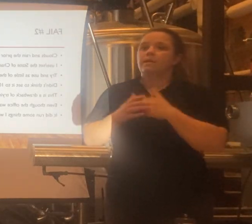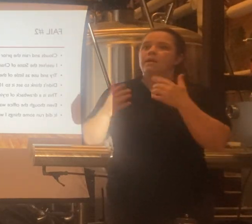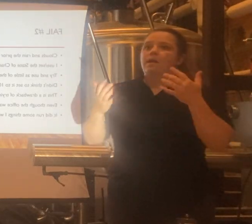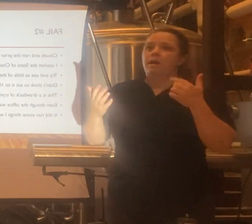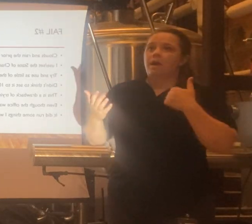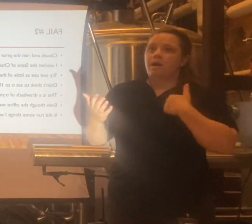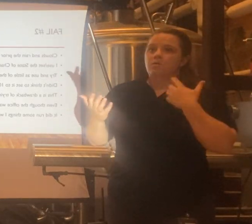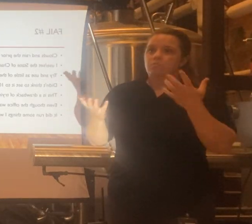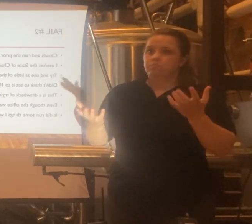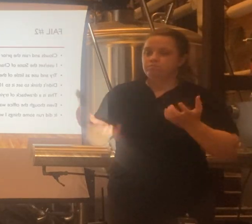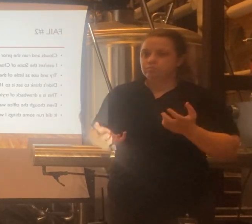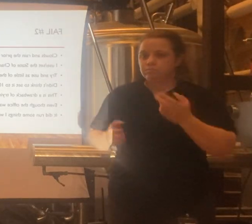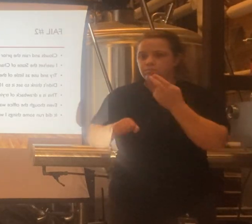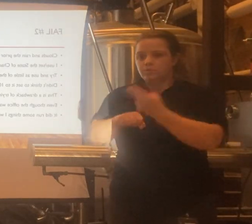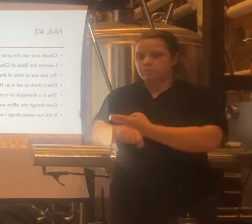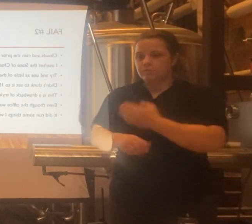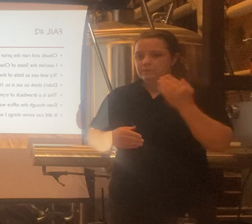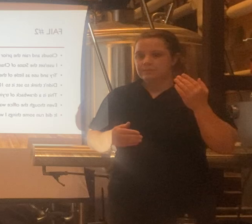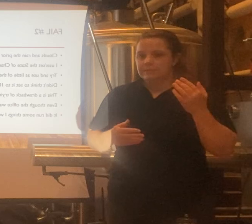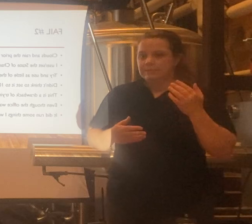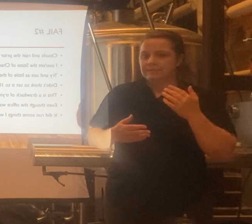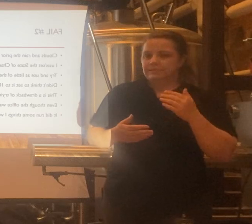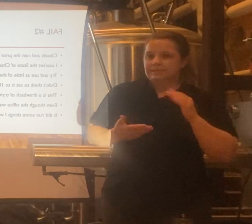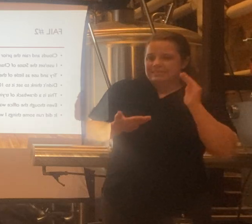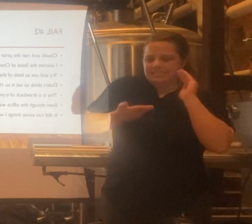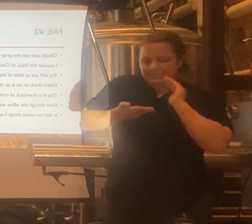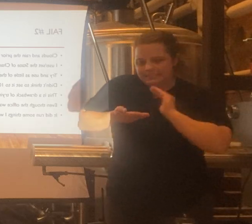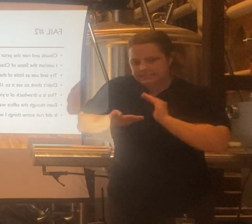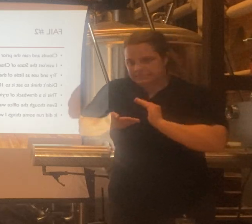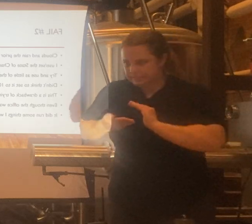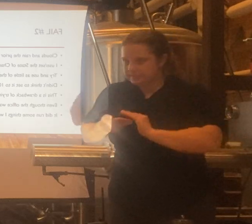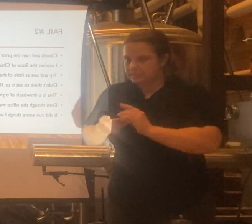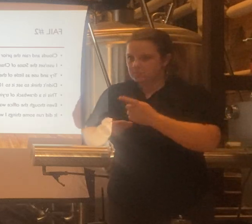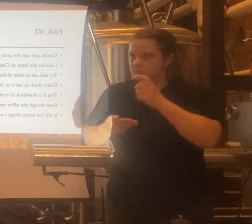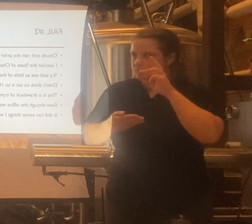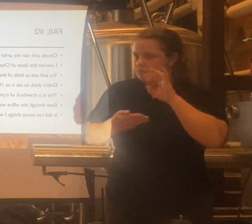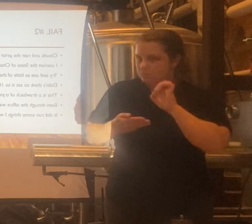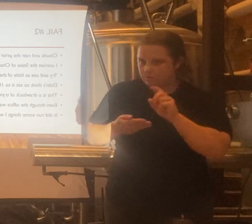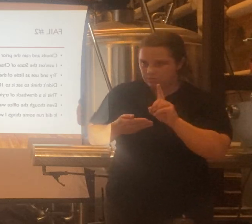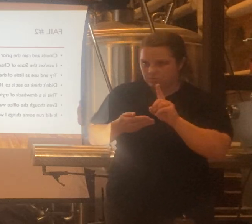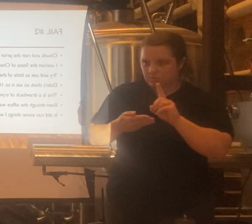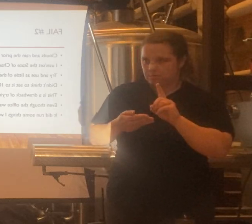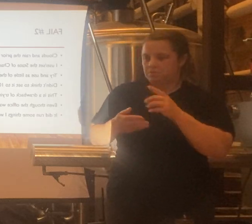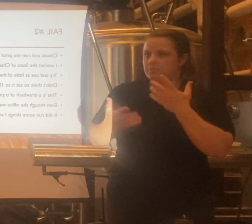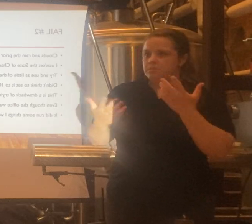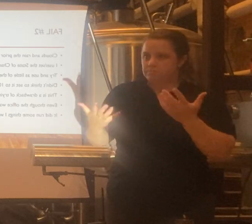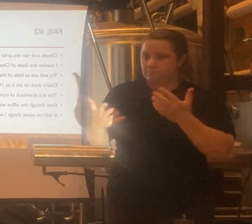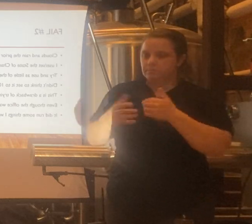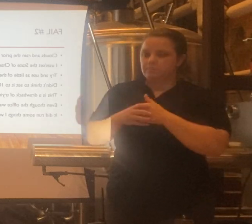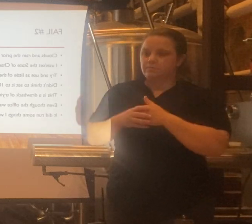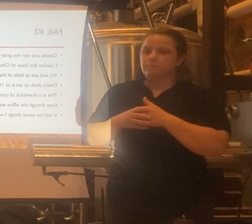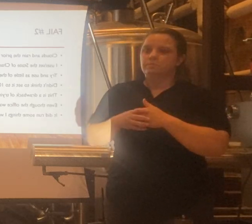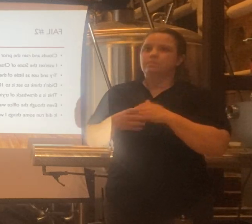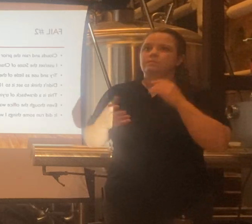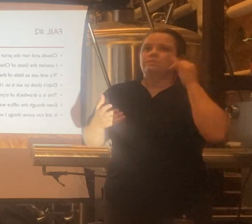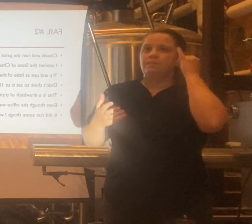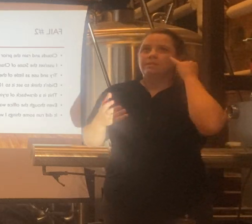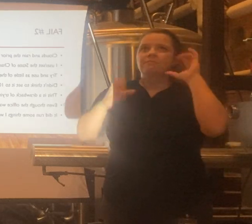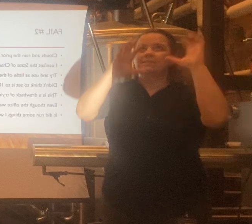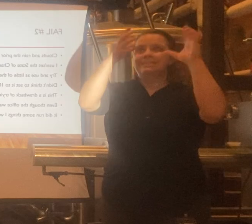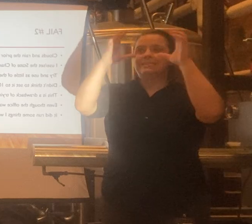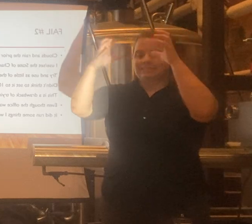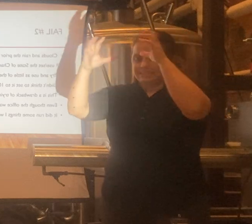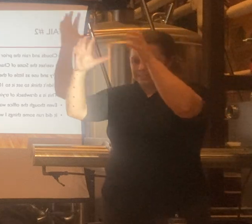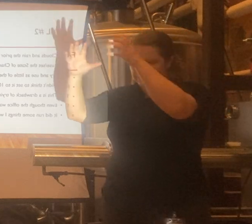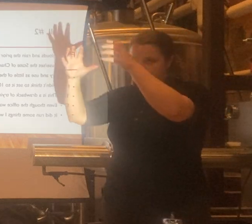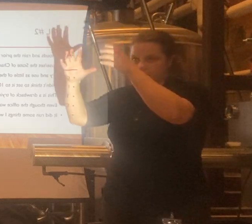possible, use the free energy. But yeah, this is a drawback to doing this is there's clouds and you really need it, and it